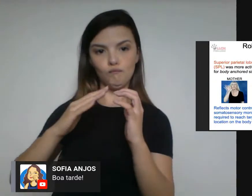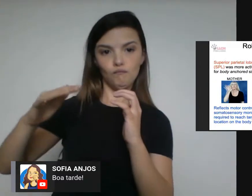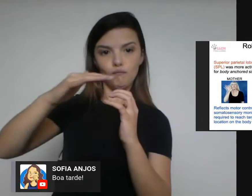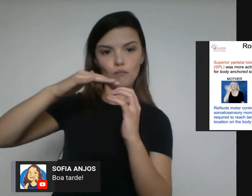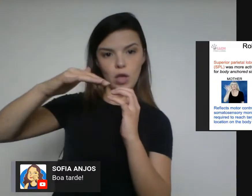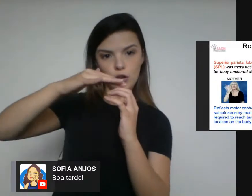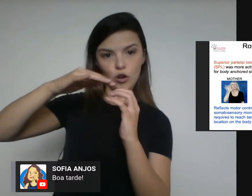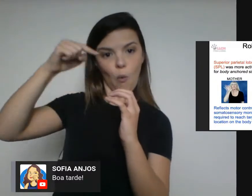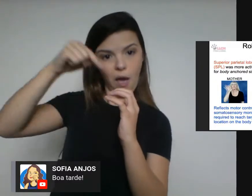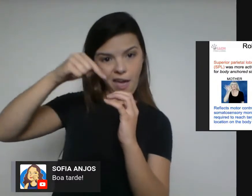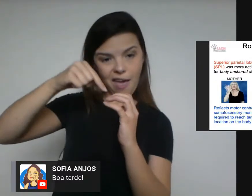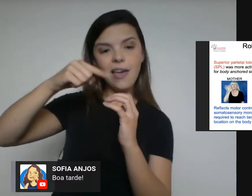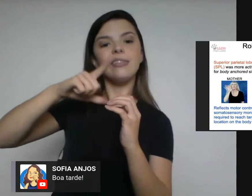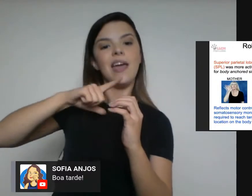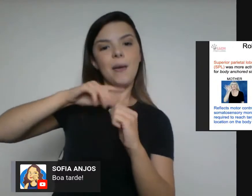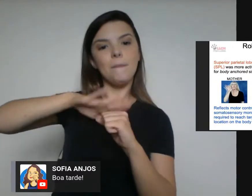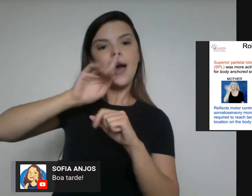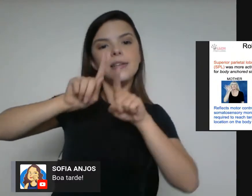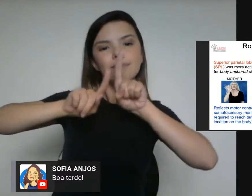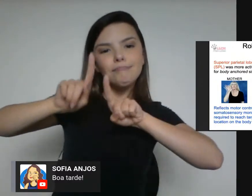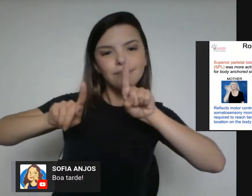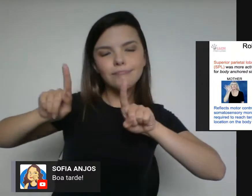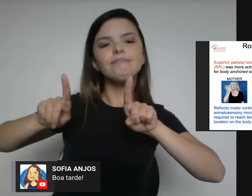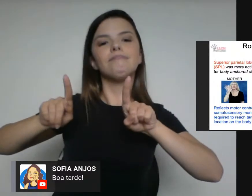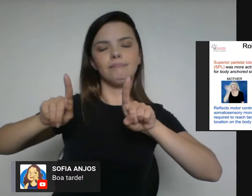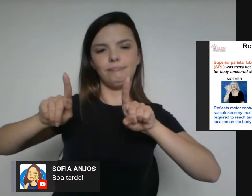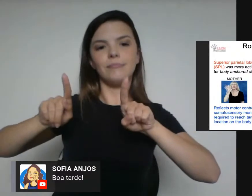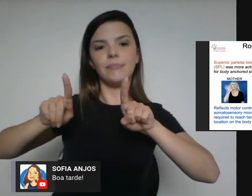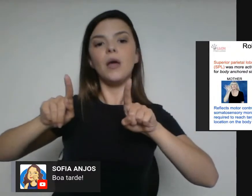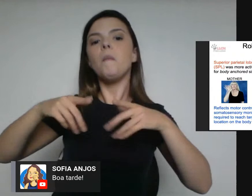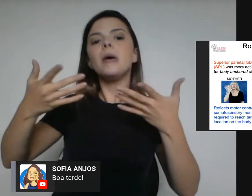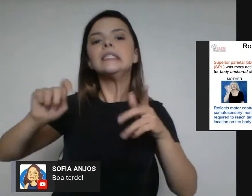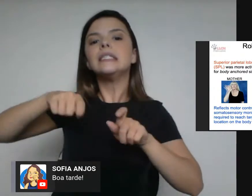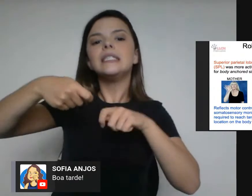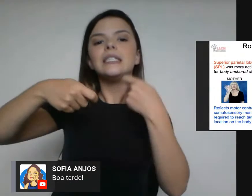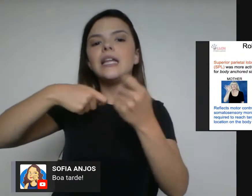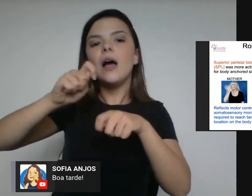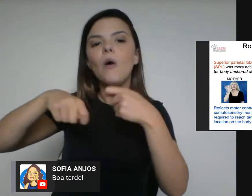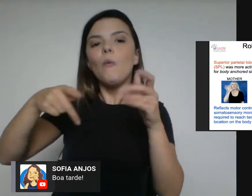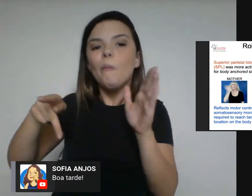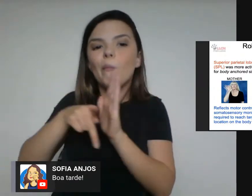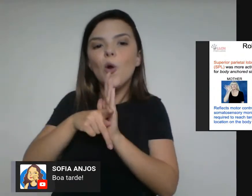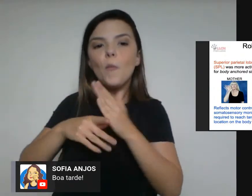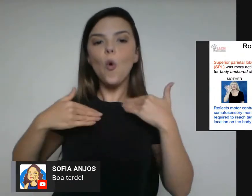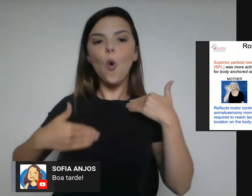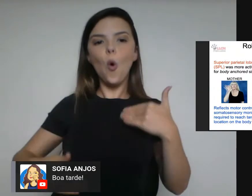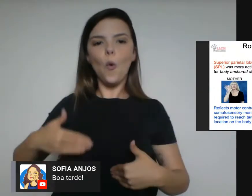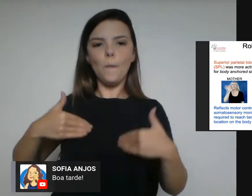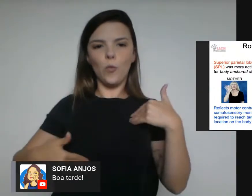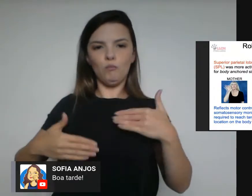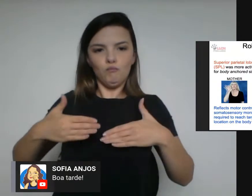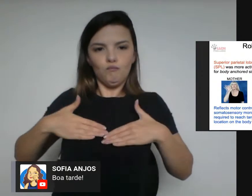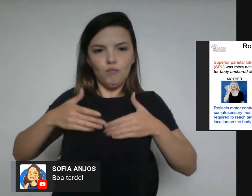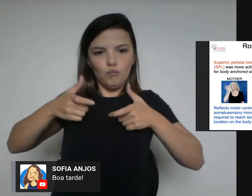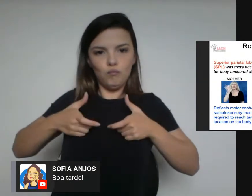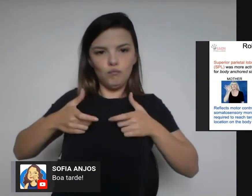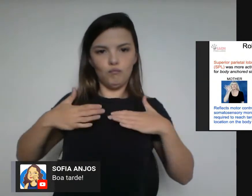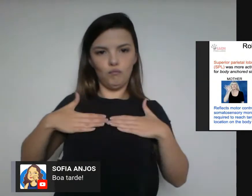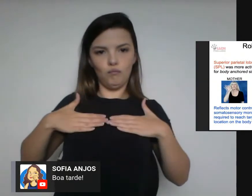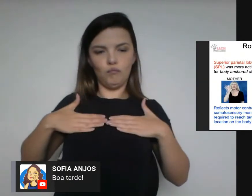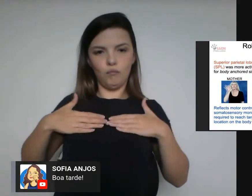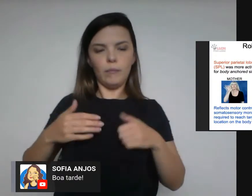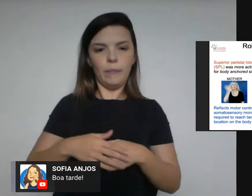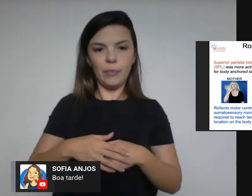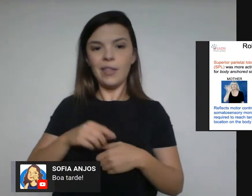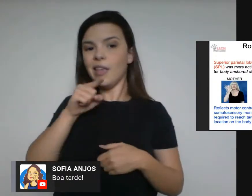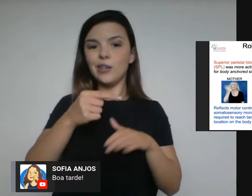of the other sign types, one-handed and two-handed signs. And what we suggest is that this activation in SPL